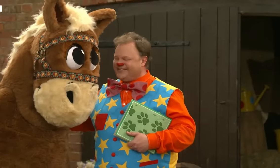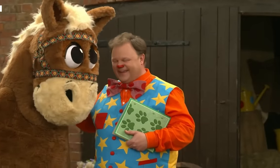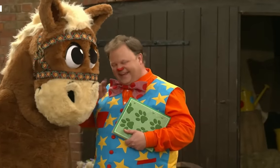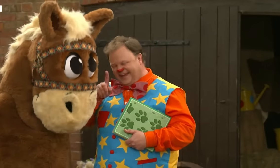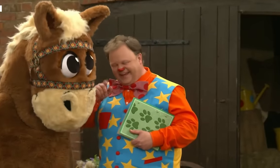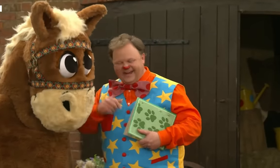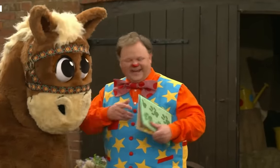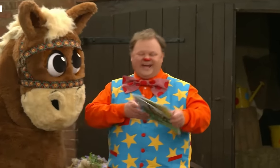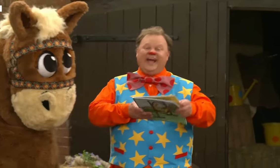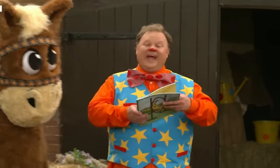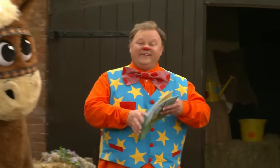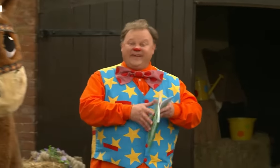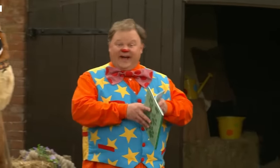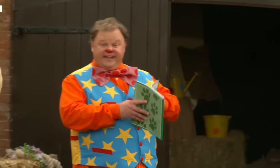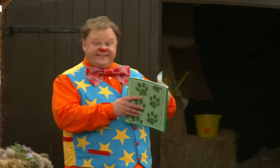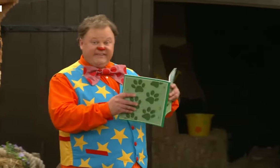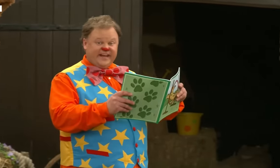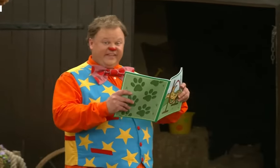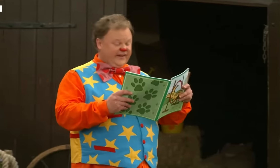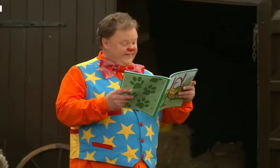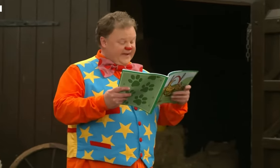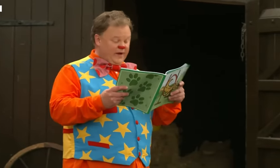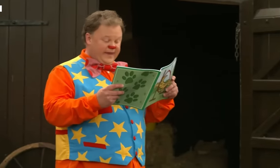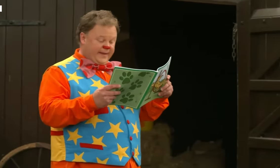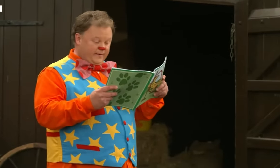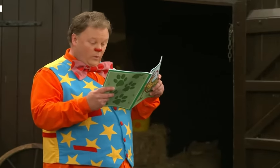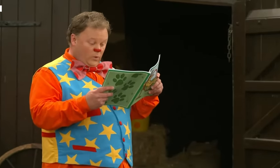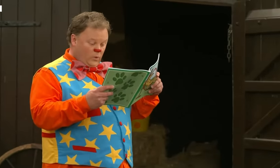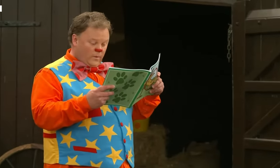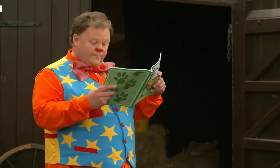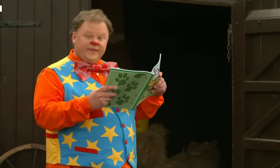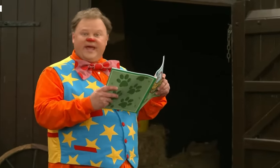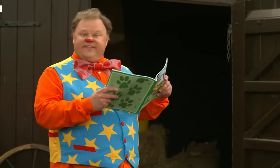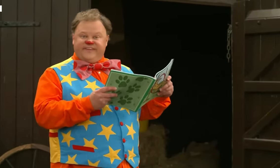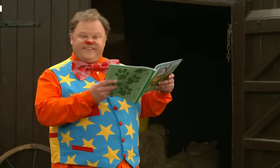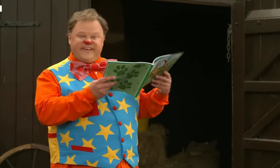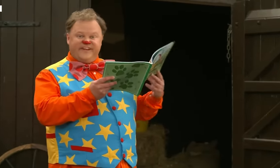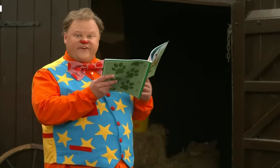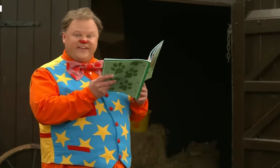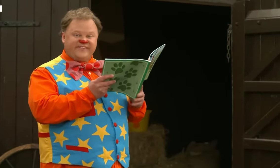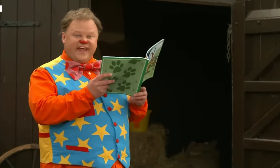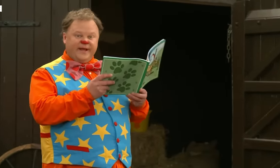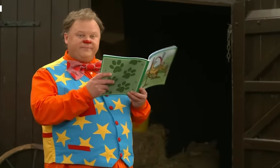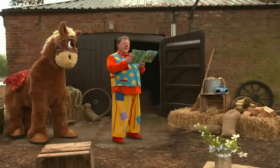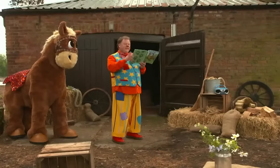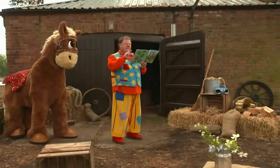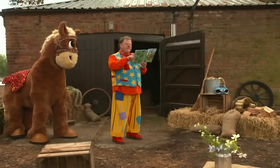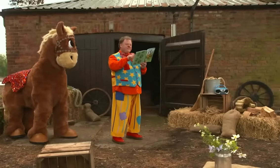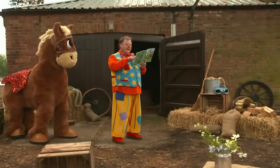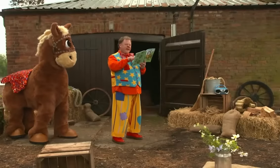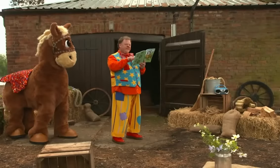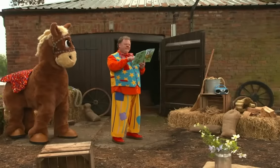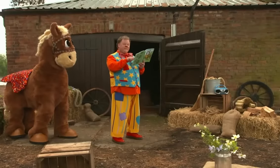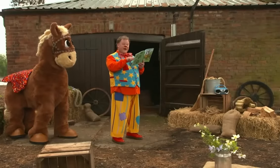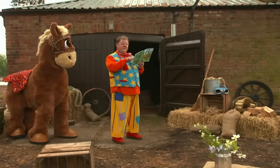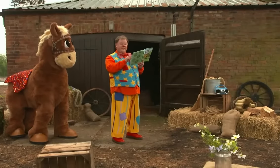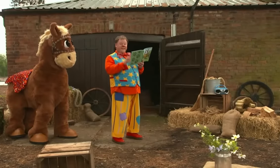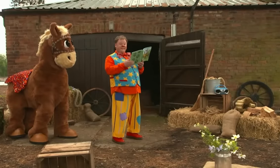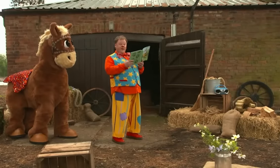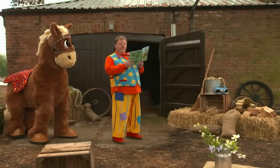Spotty. Right, let's have another look, shall we? Ooh, this is interesting. This page is about getting your